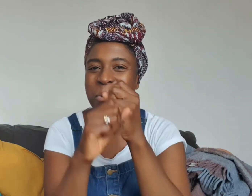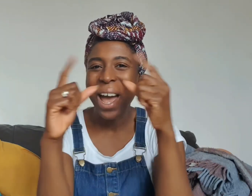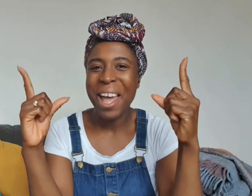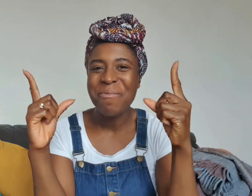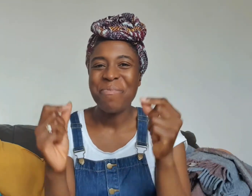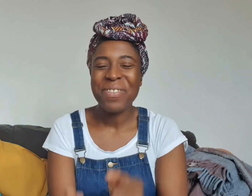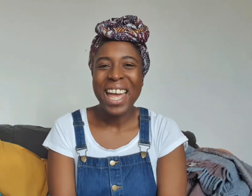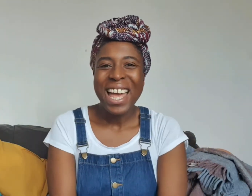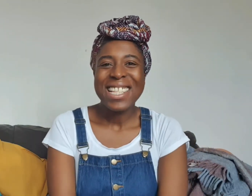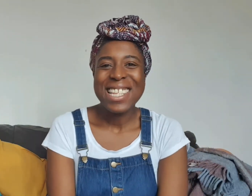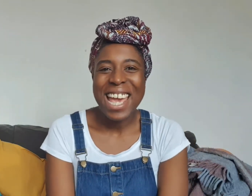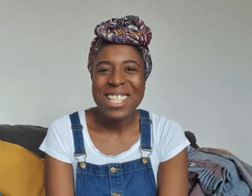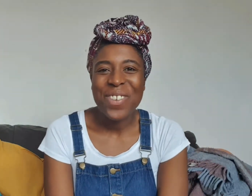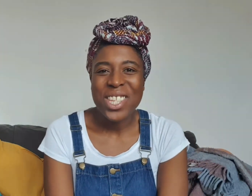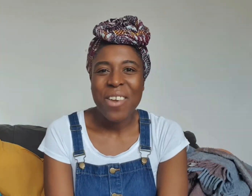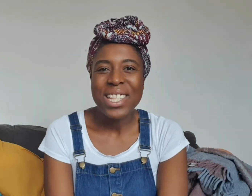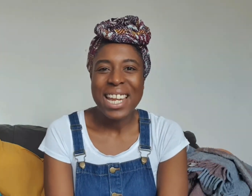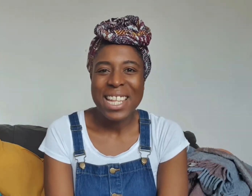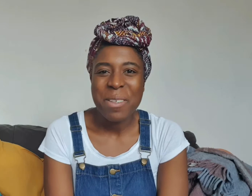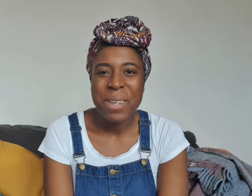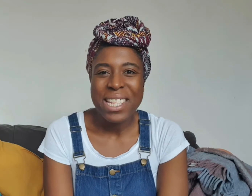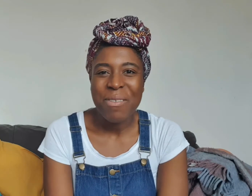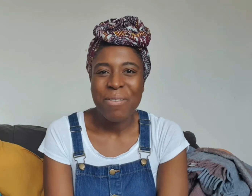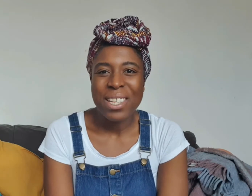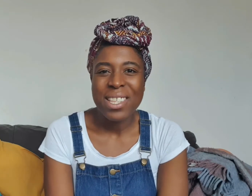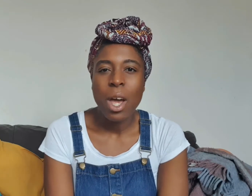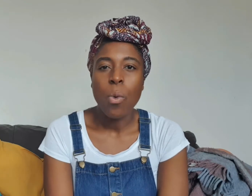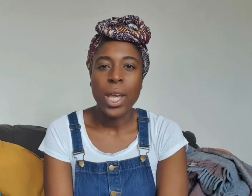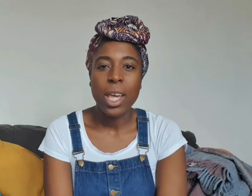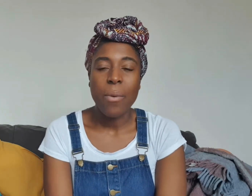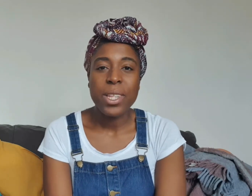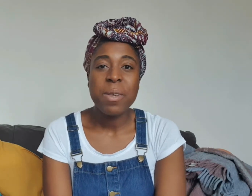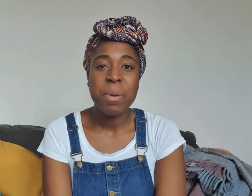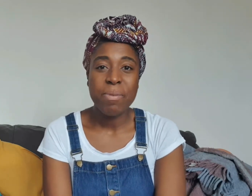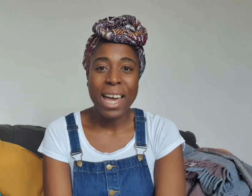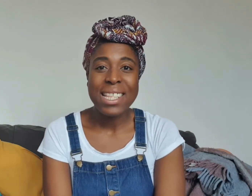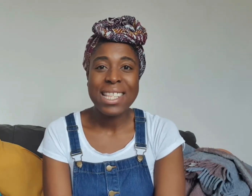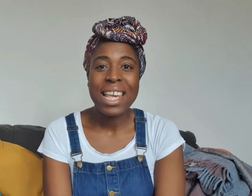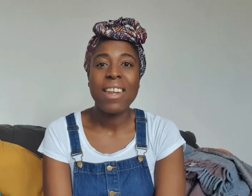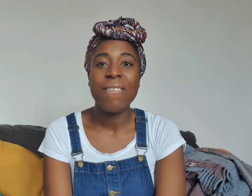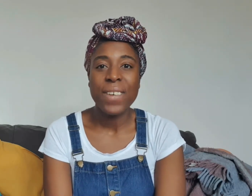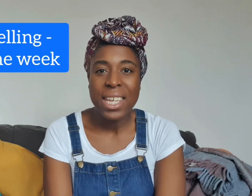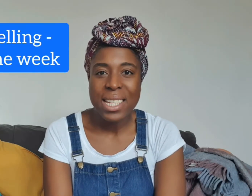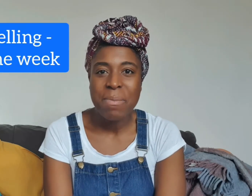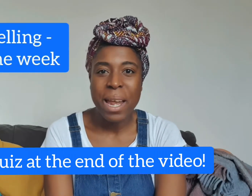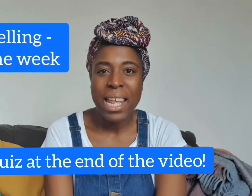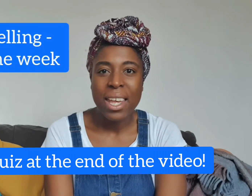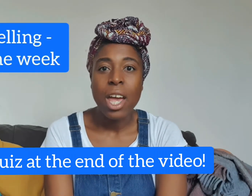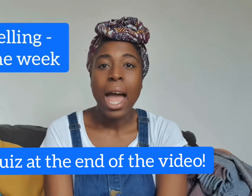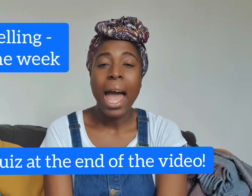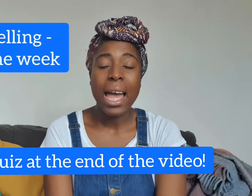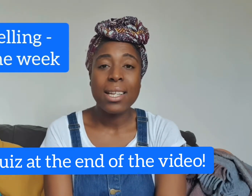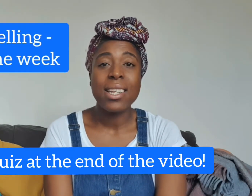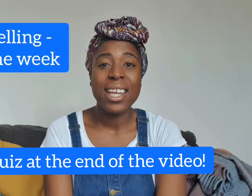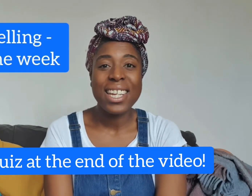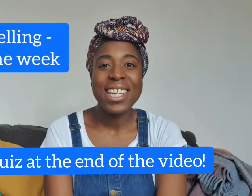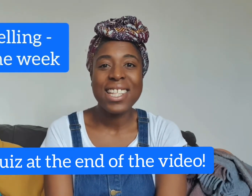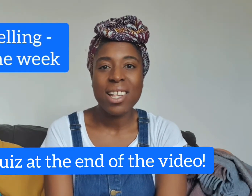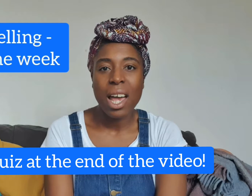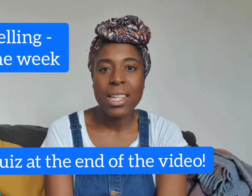aware. Today's video is a little bit different. We're going to be practicing fingerspelling and learning the signs